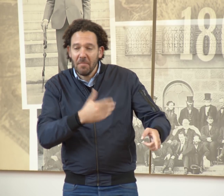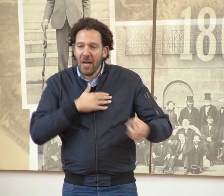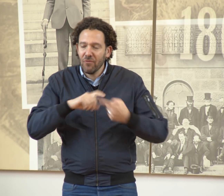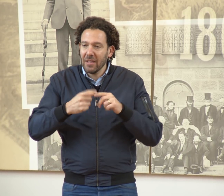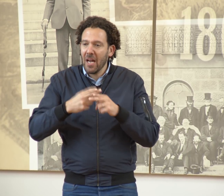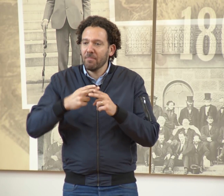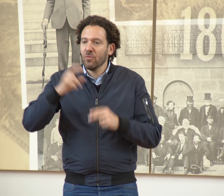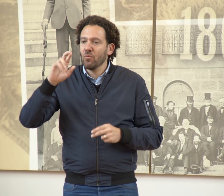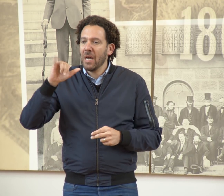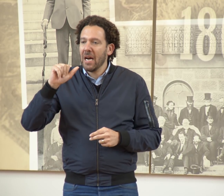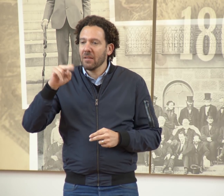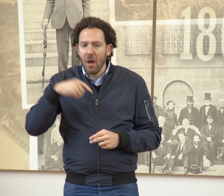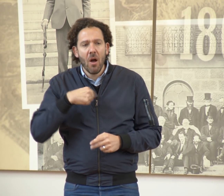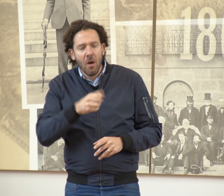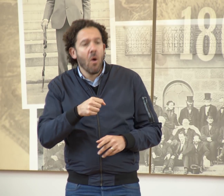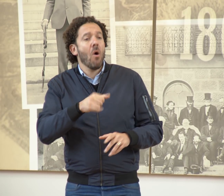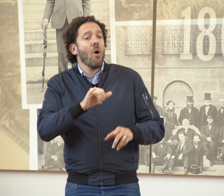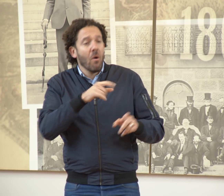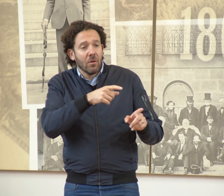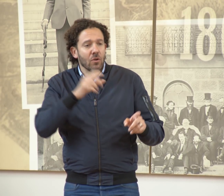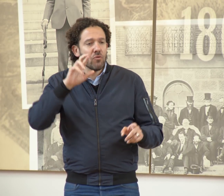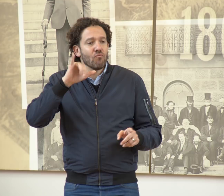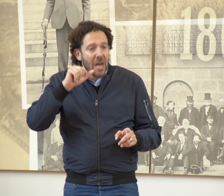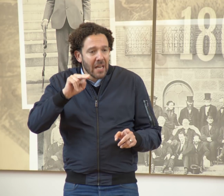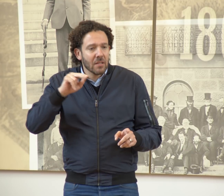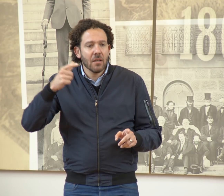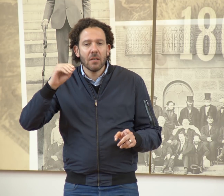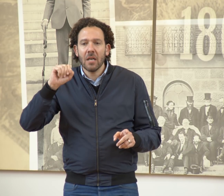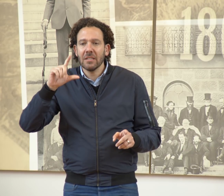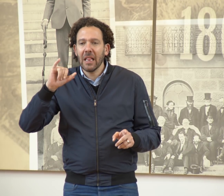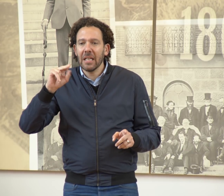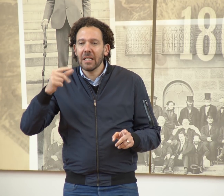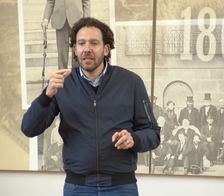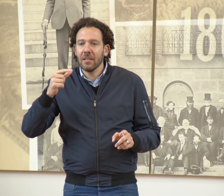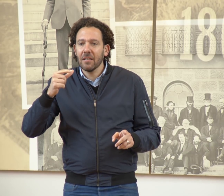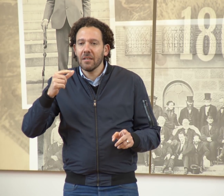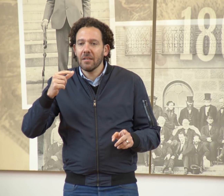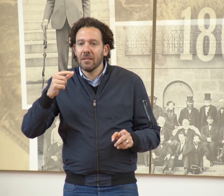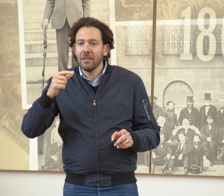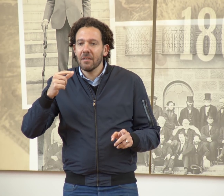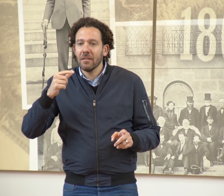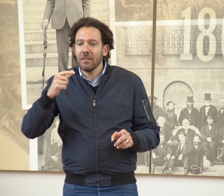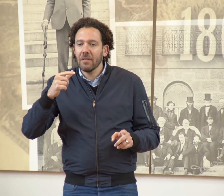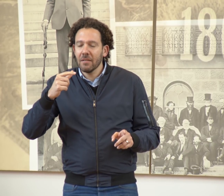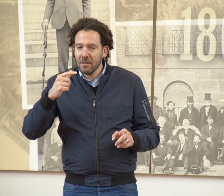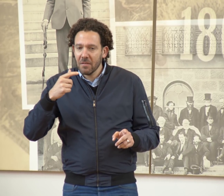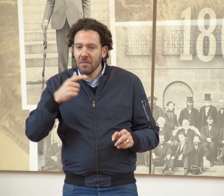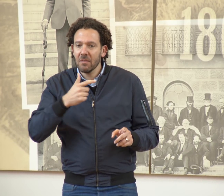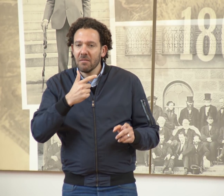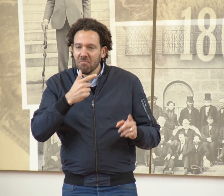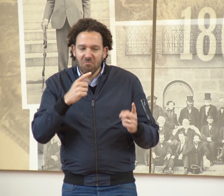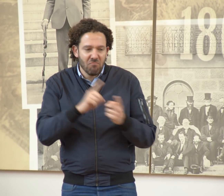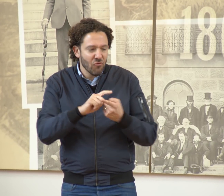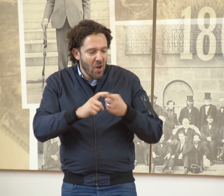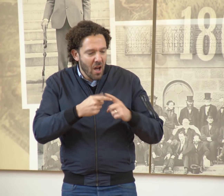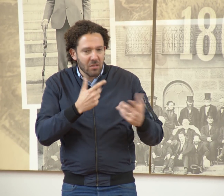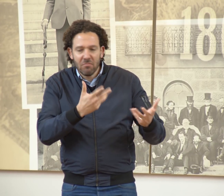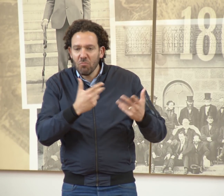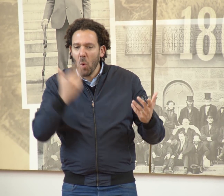his friend at a bar. His friend was named Ryan, and he was Ryan Gosling, but he was just in a jeans and a